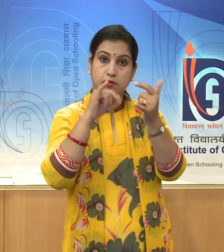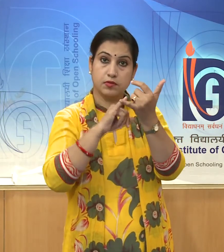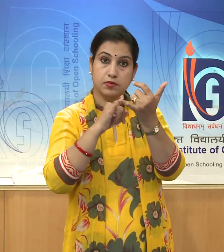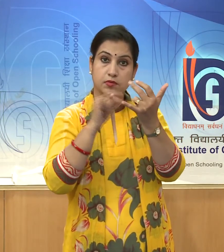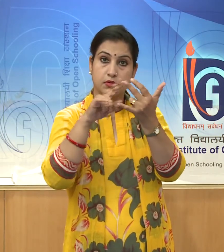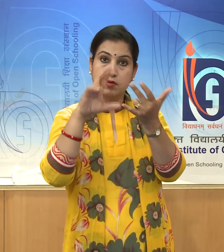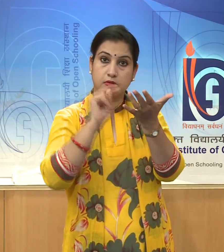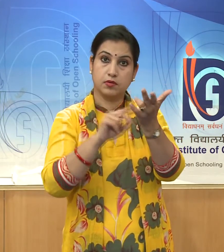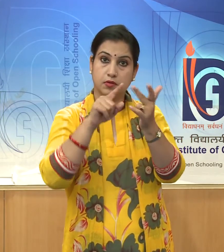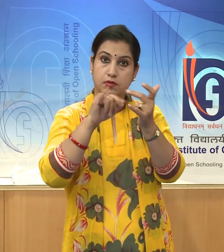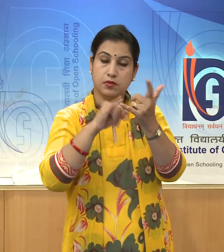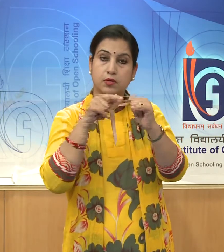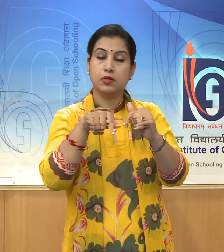Paul Cézanne.